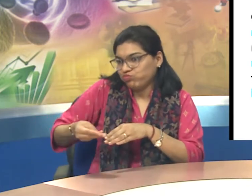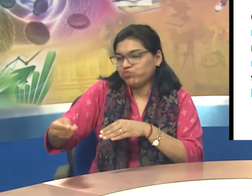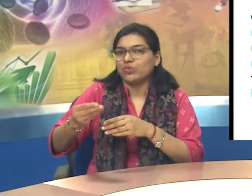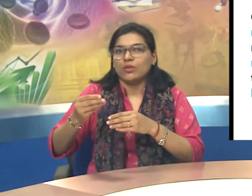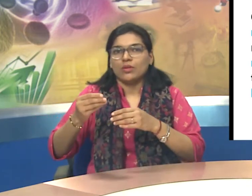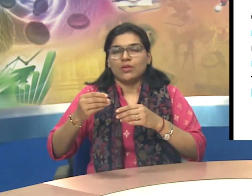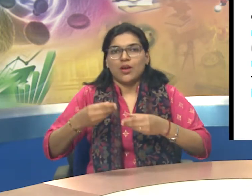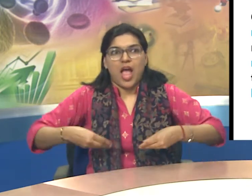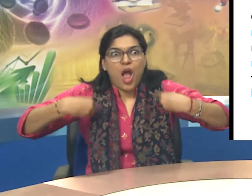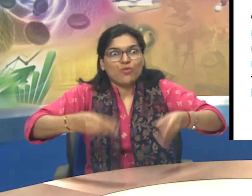sender's name.